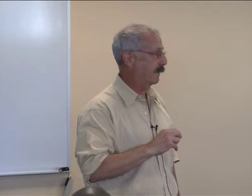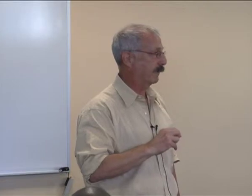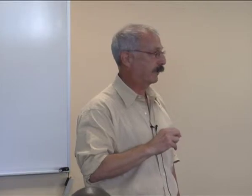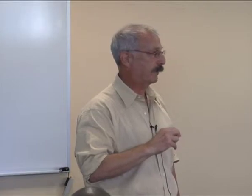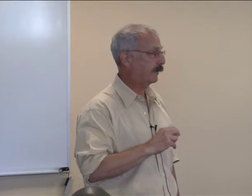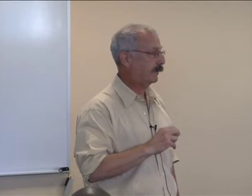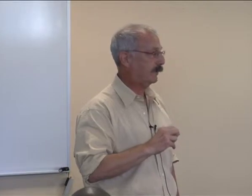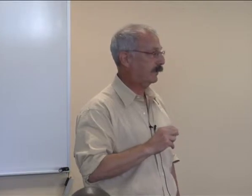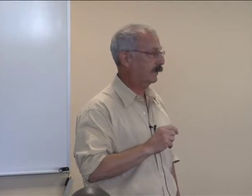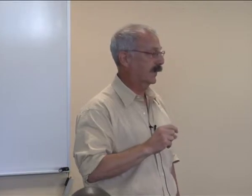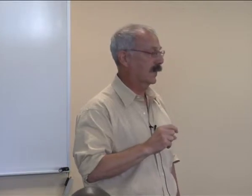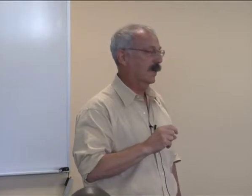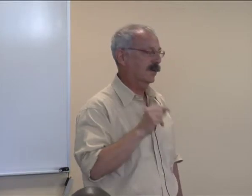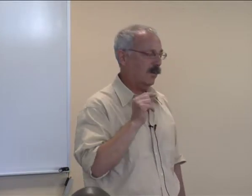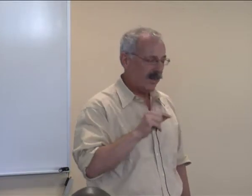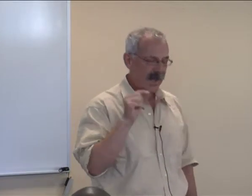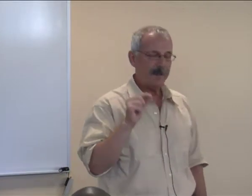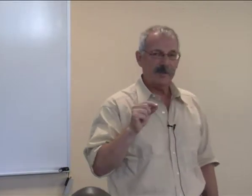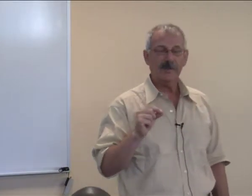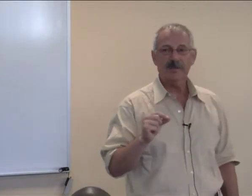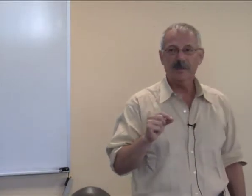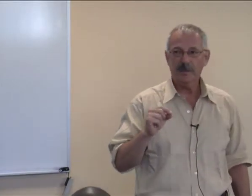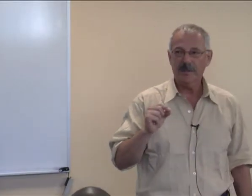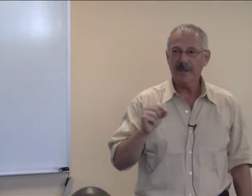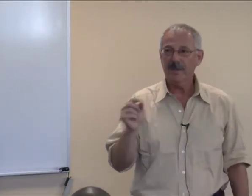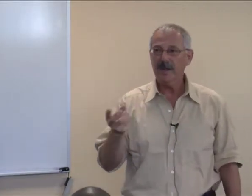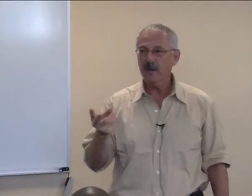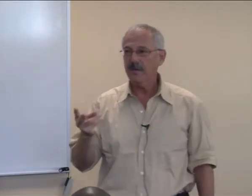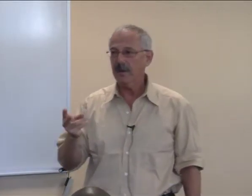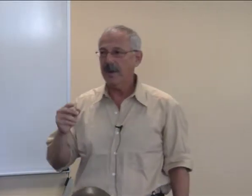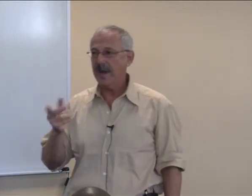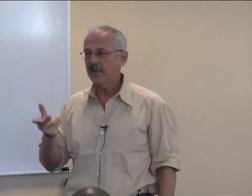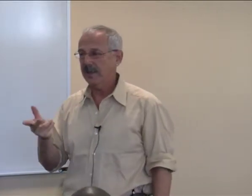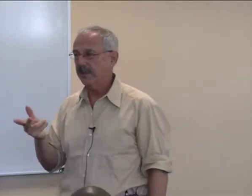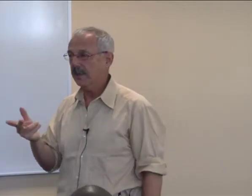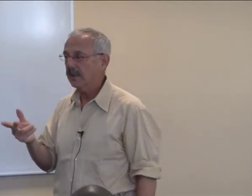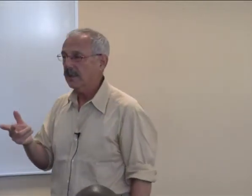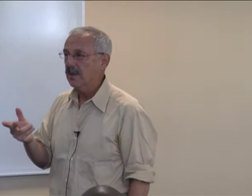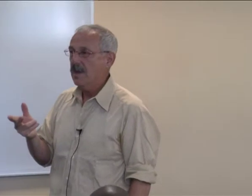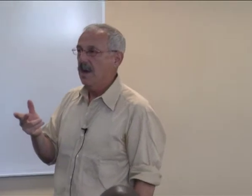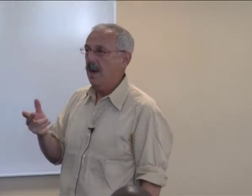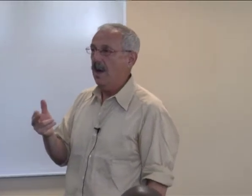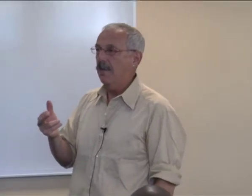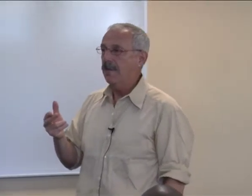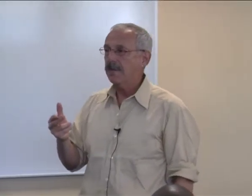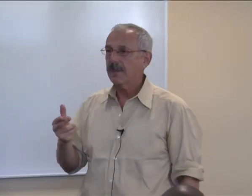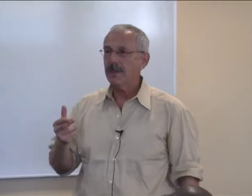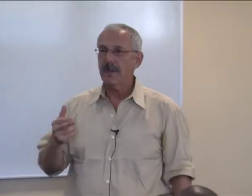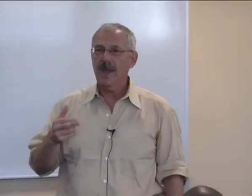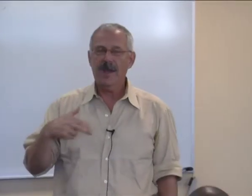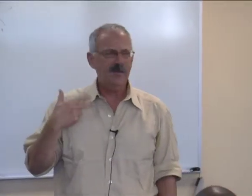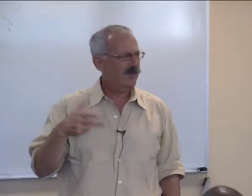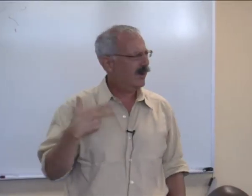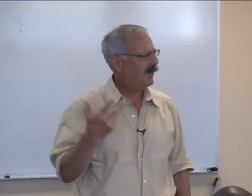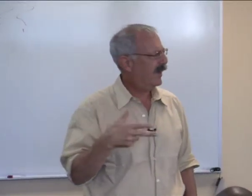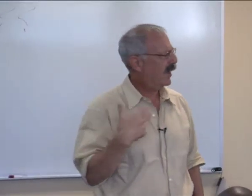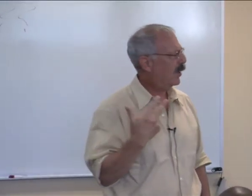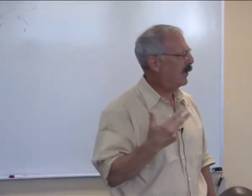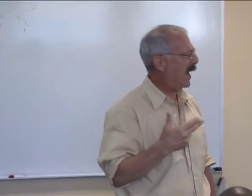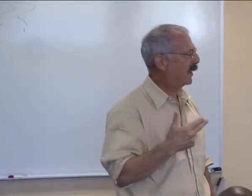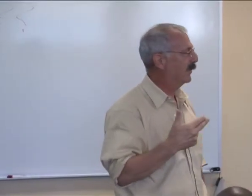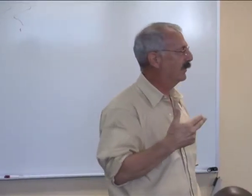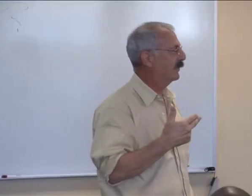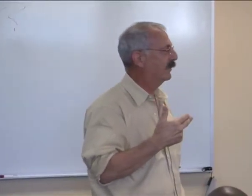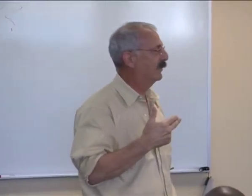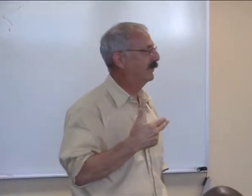Right. So what happens when we then in the interview ask people, have you started to pay that